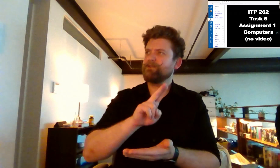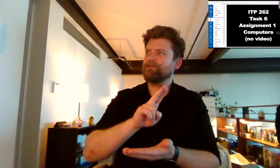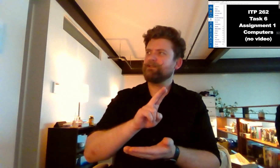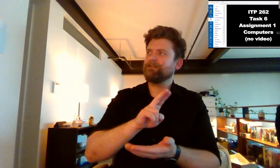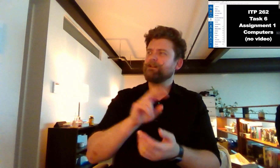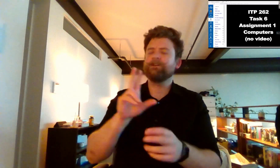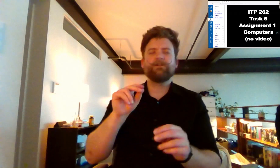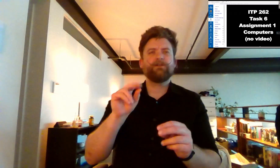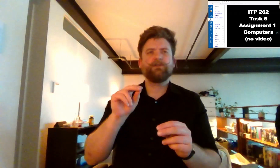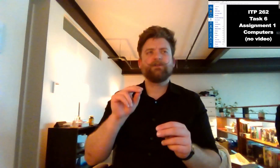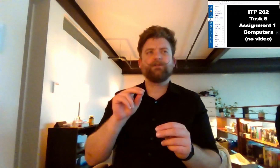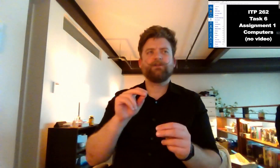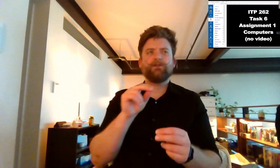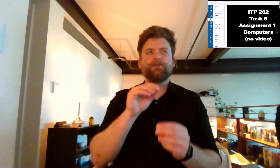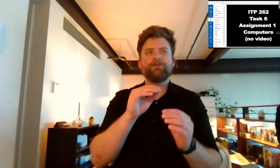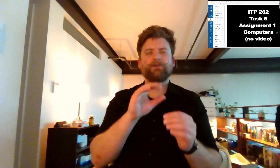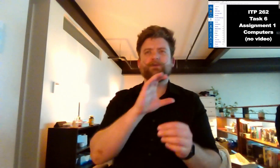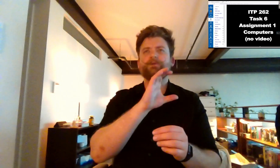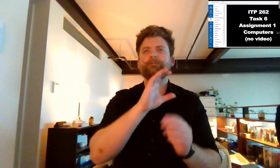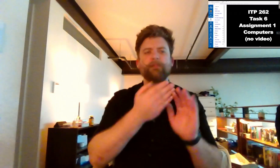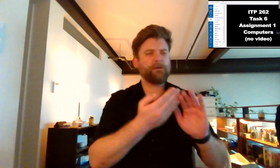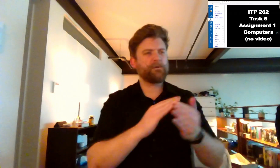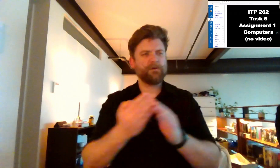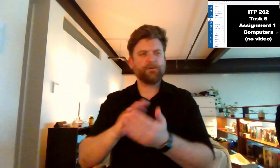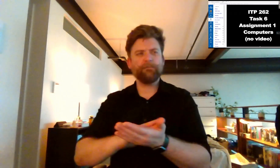Anyway, you can go and look at it for the class.